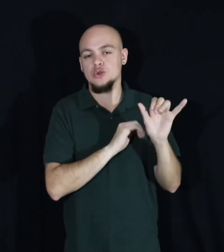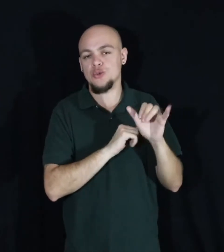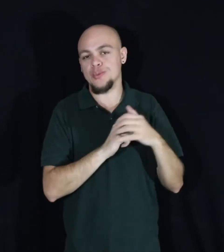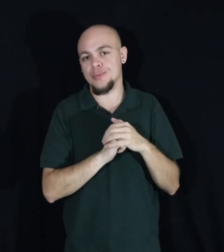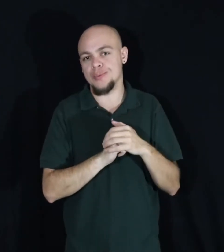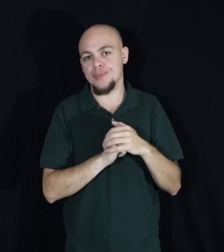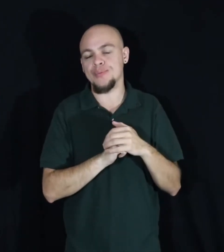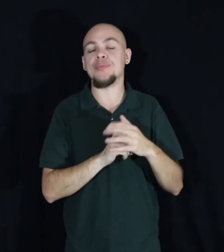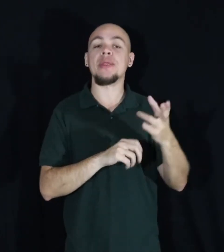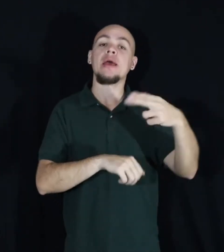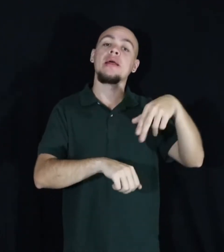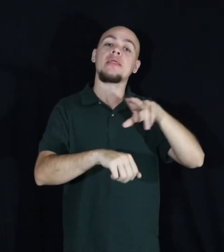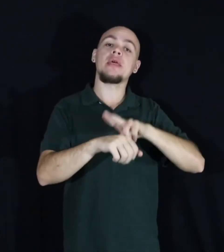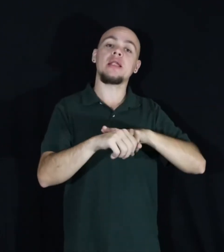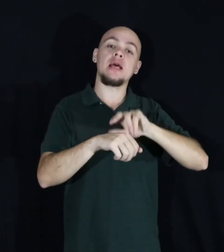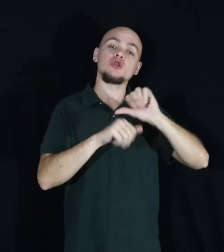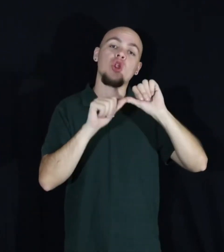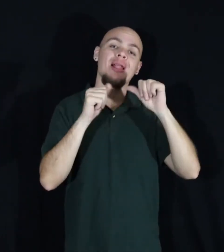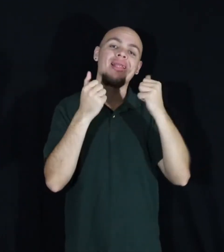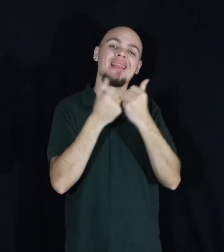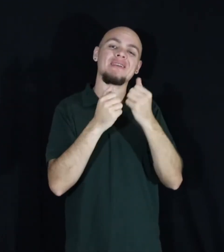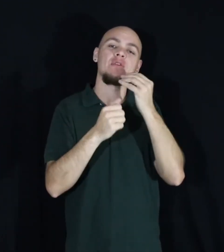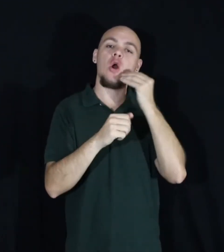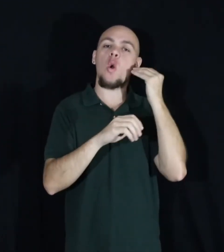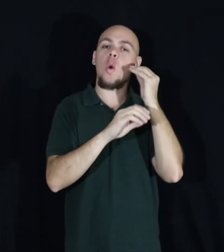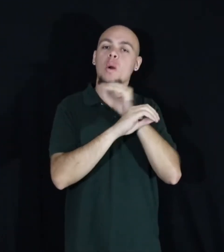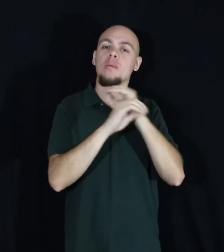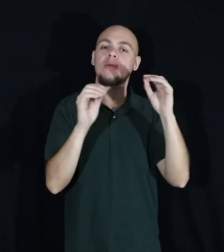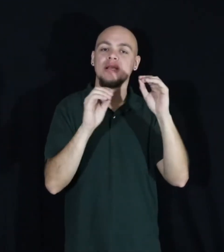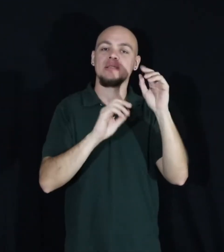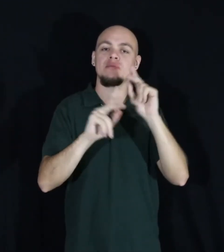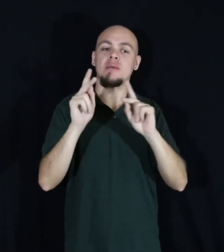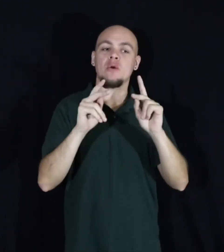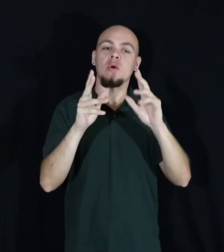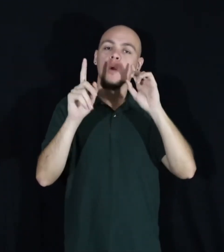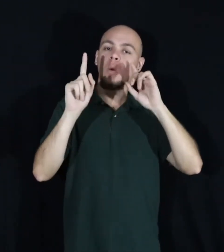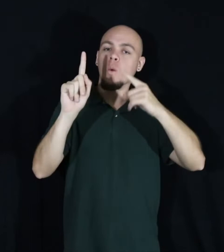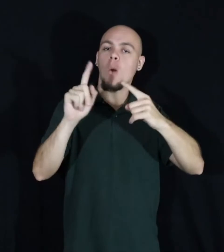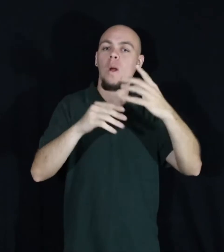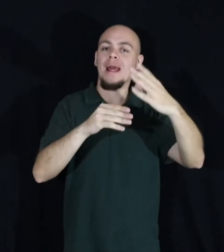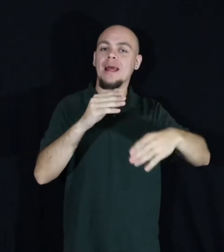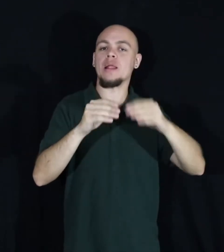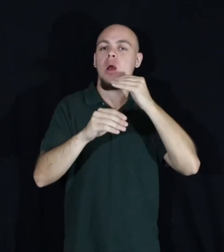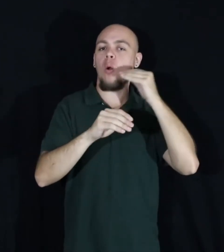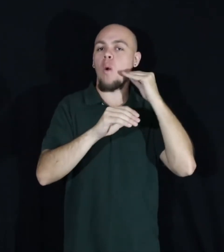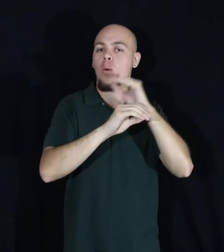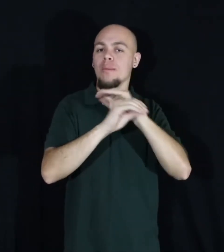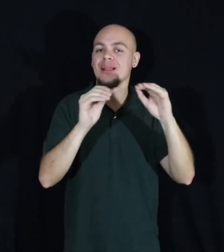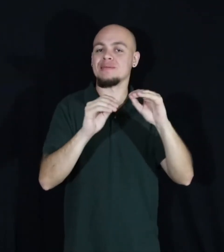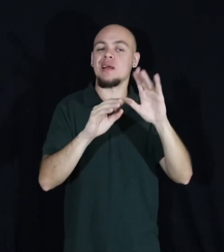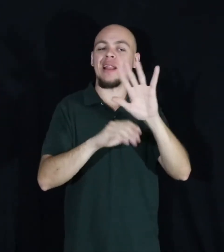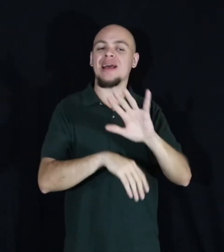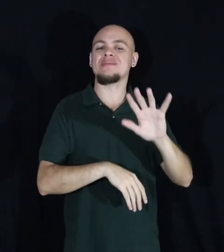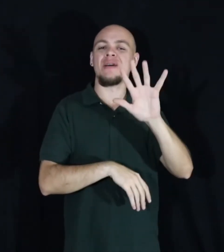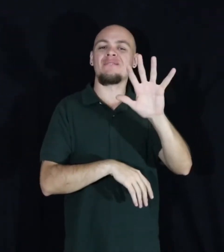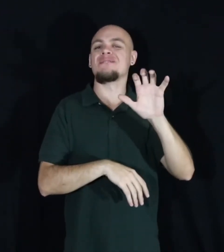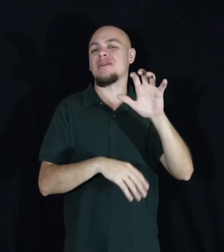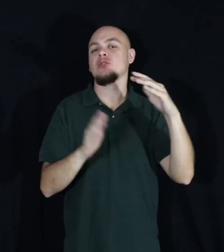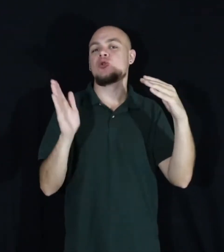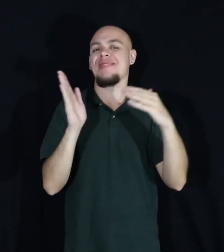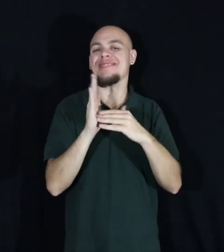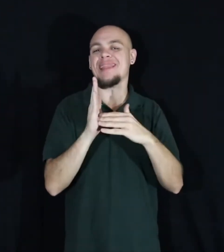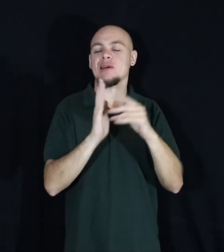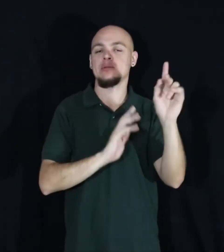According to the National Alliance for Homeless People, or to End Homelessness, an estimated 500,000